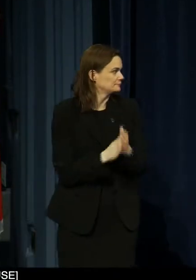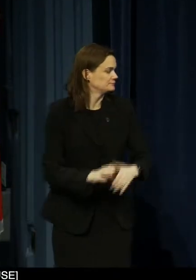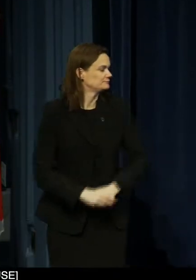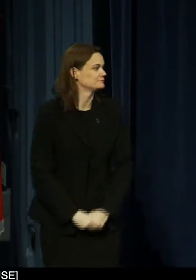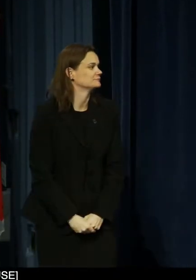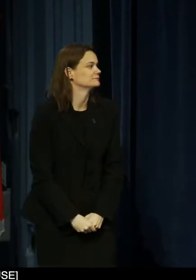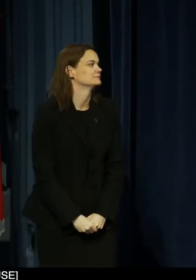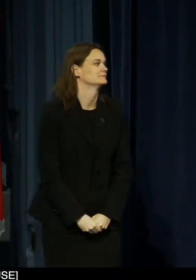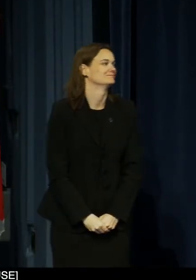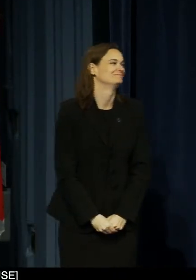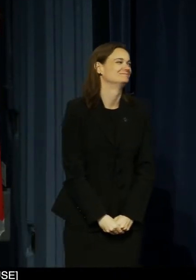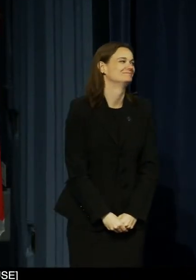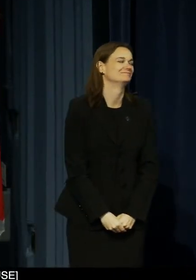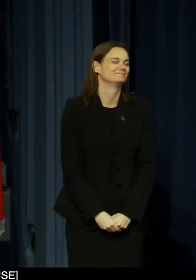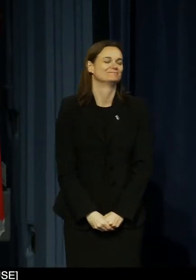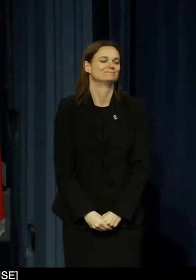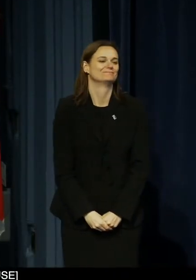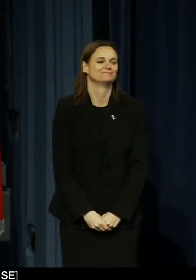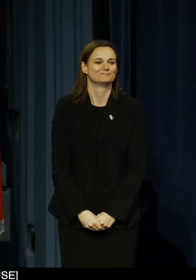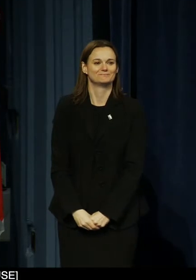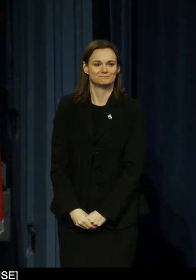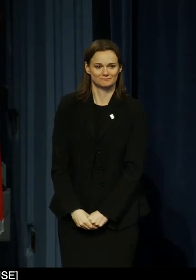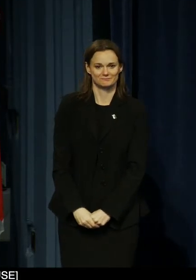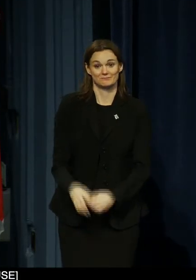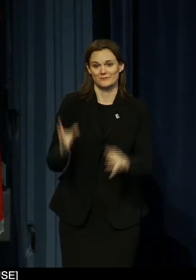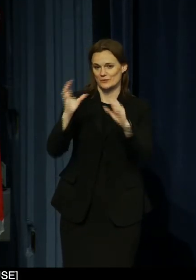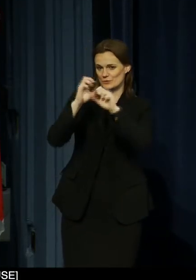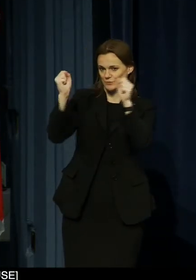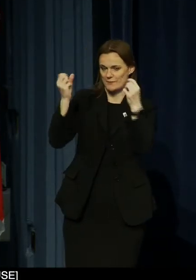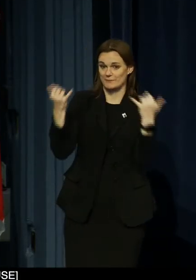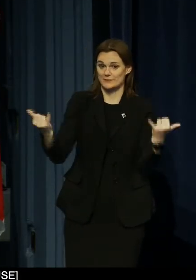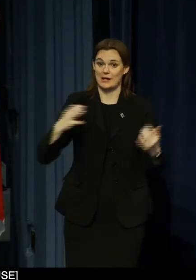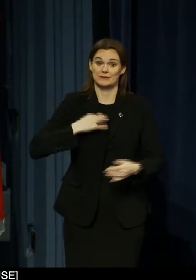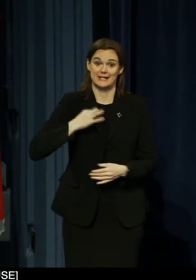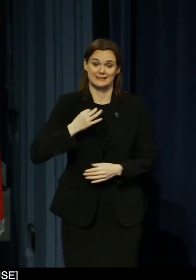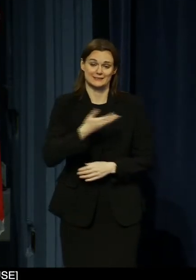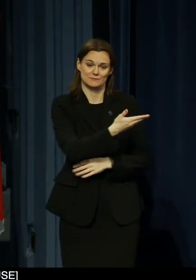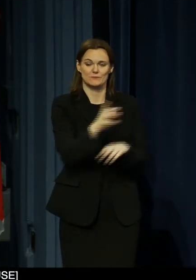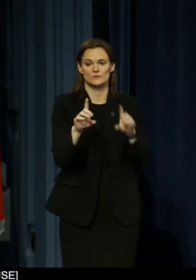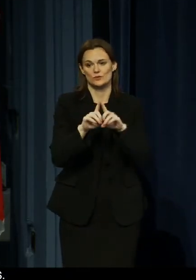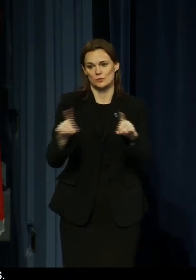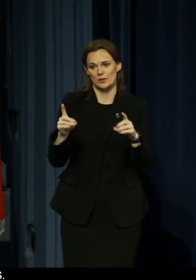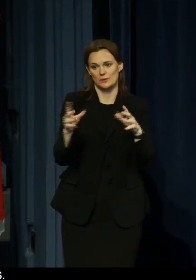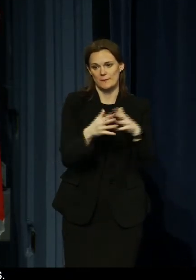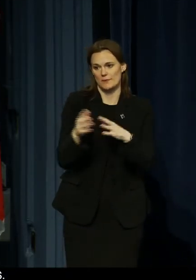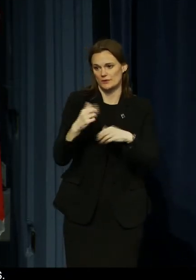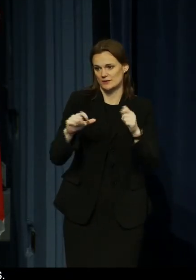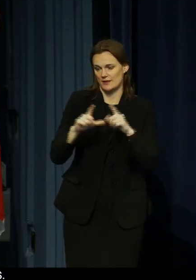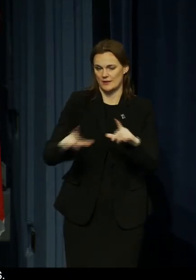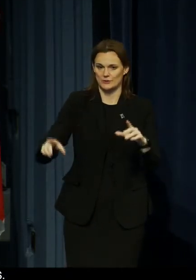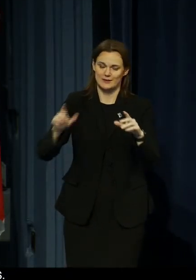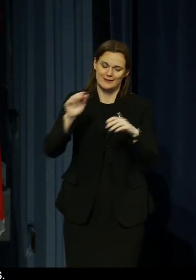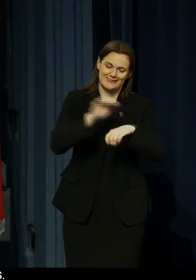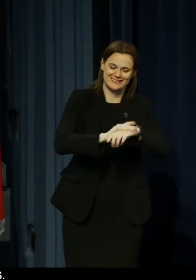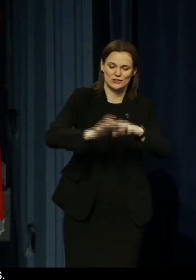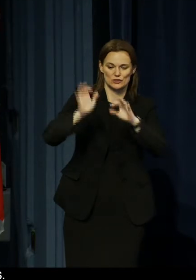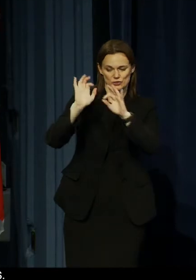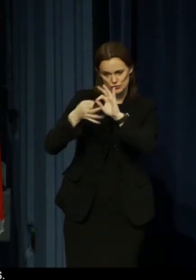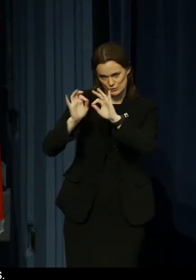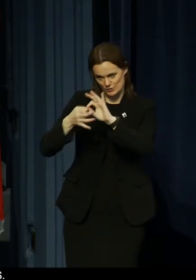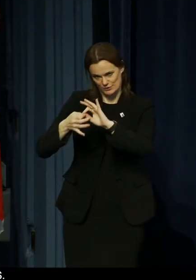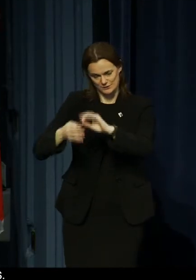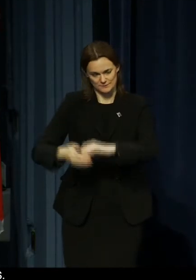my pleasure to ask Nscc Board of Governors member Sarah Napier to come forward to present Claudette